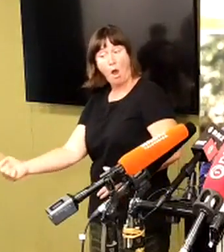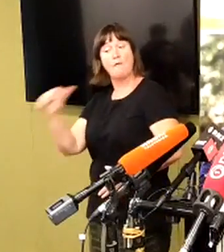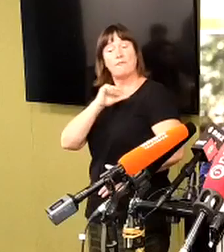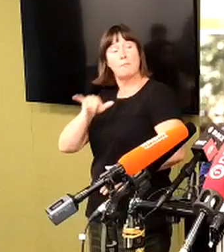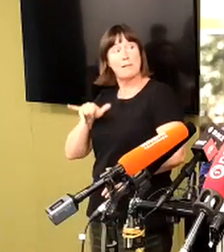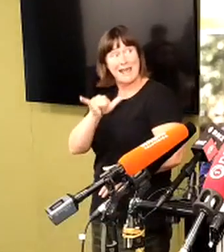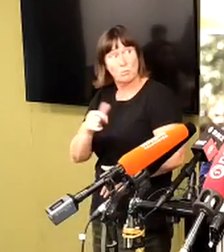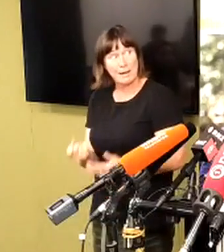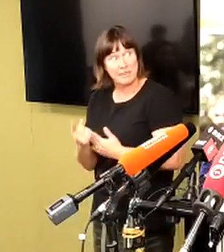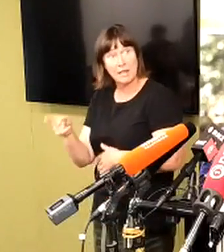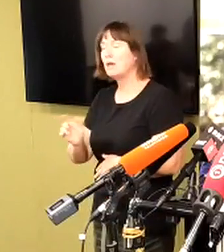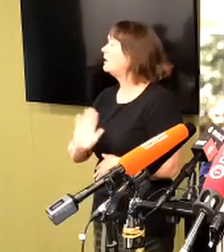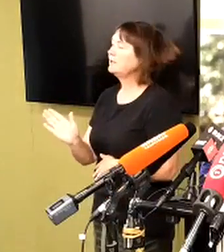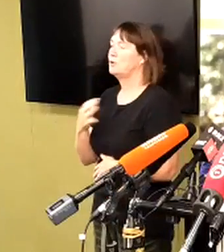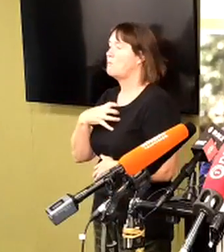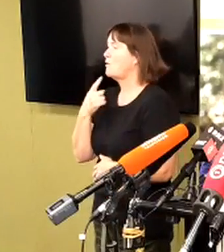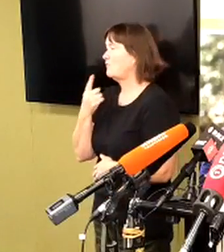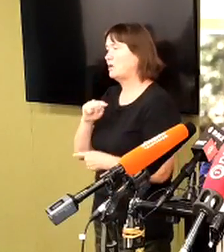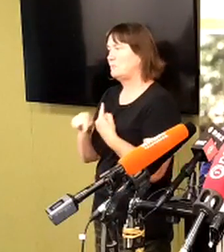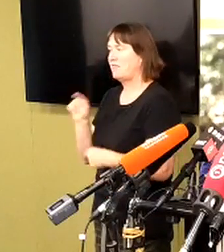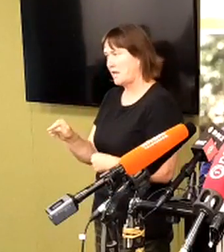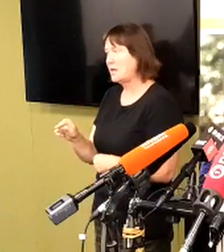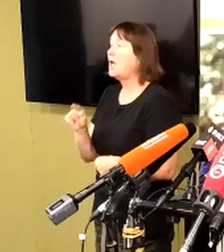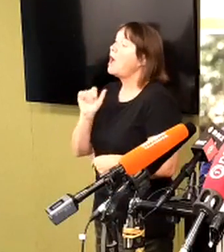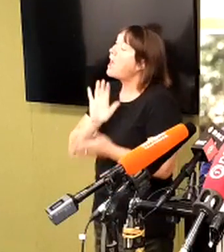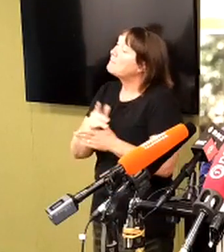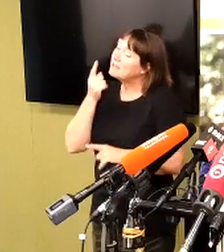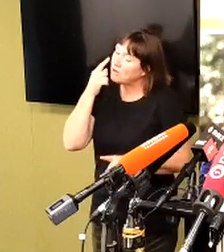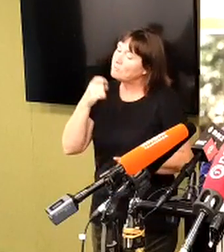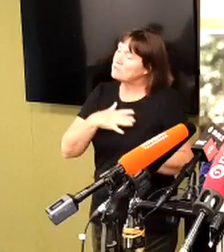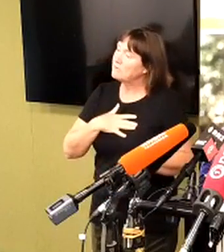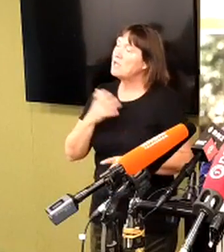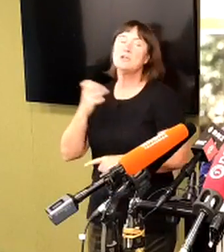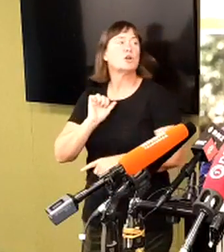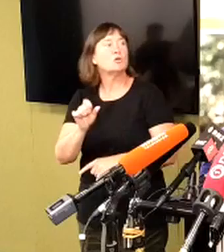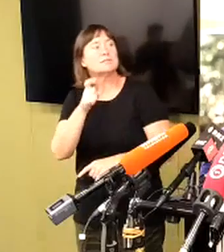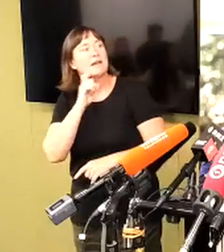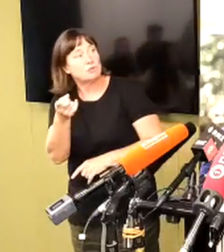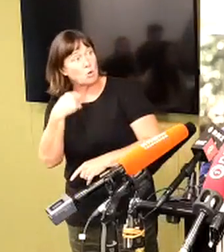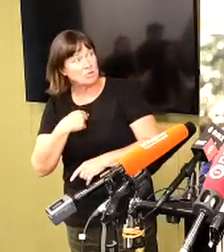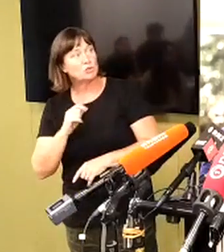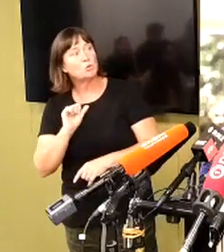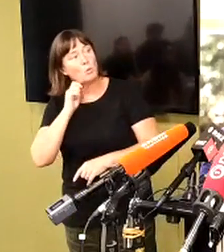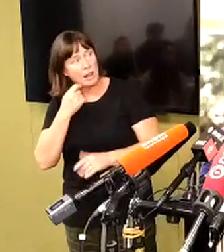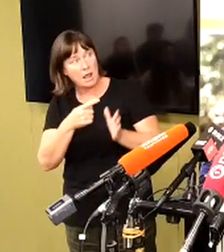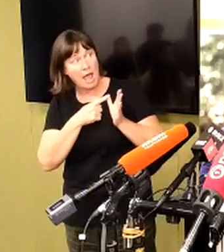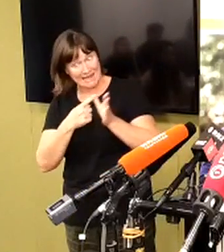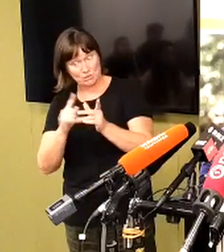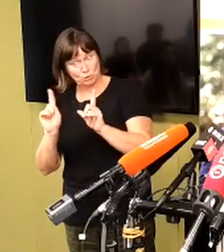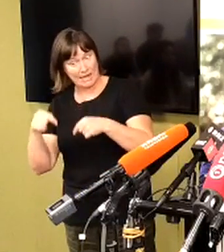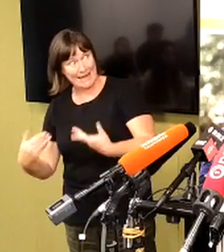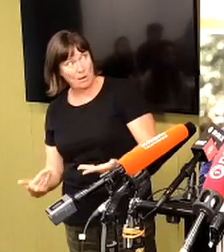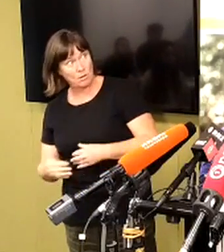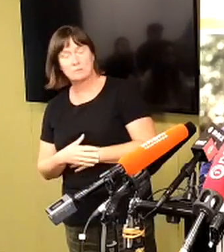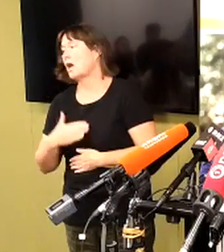us what happened there? No, I'm sorry, I don't have any further information about that, but I'll be happy to look into that. Sorry, your staff told us that you would be answering these questions at the press